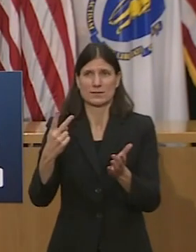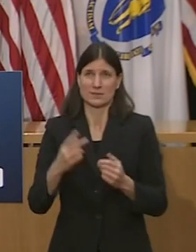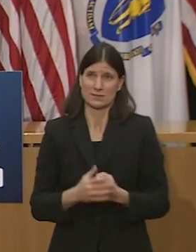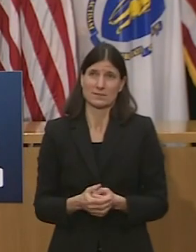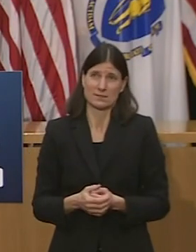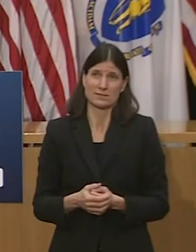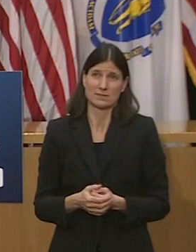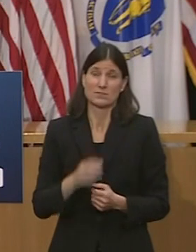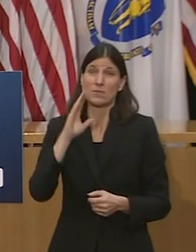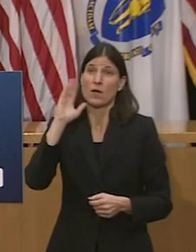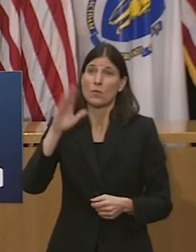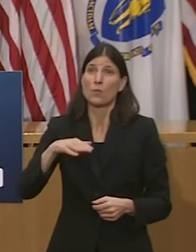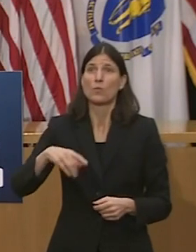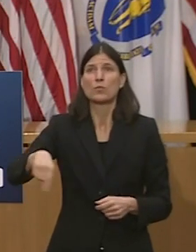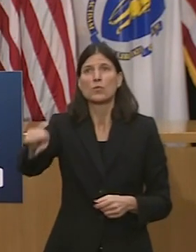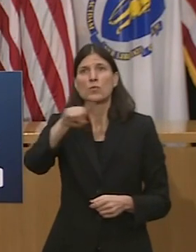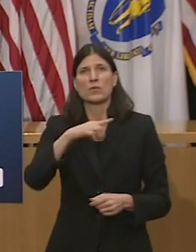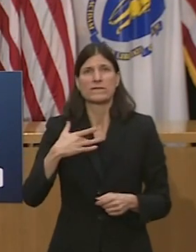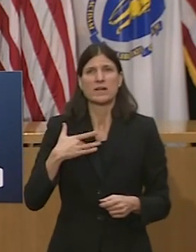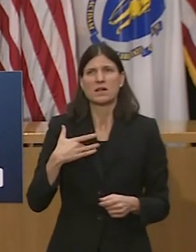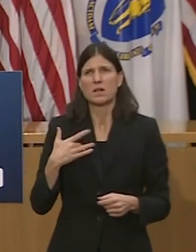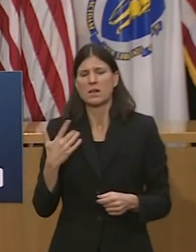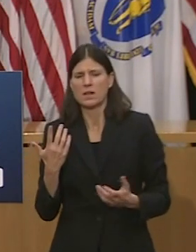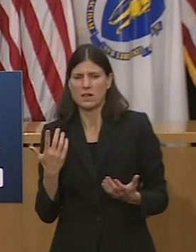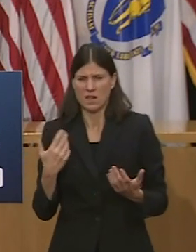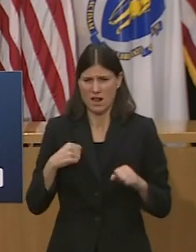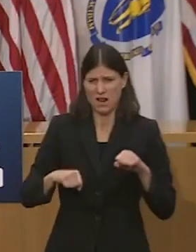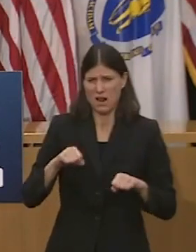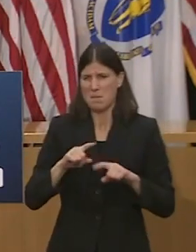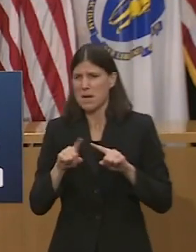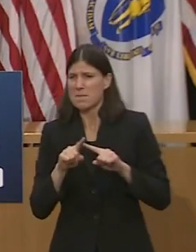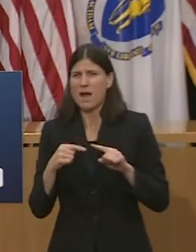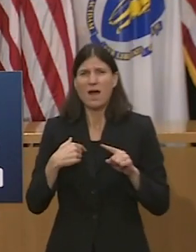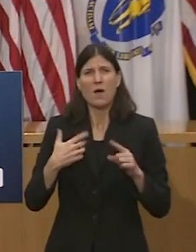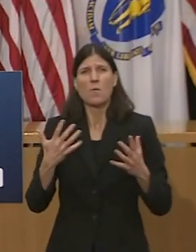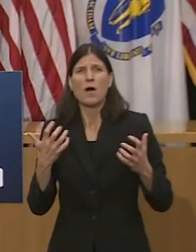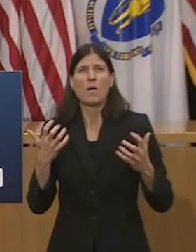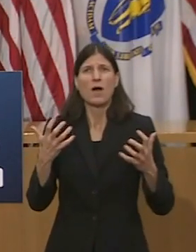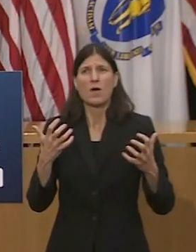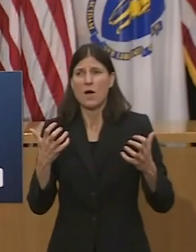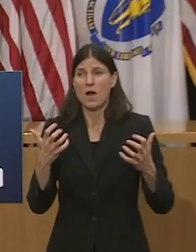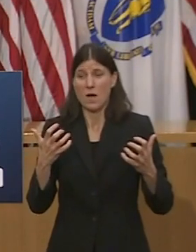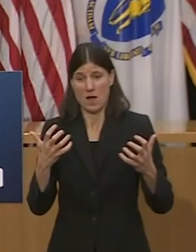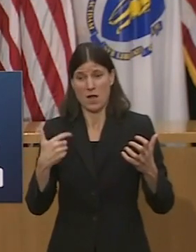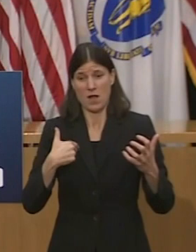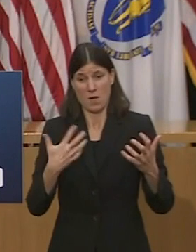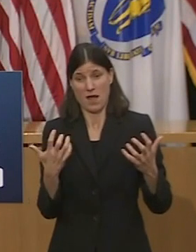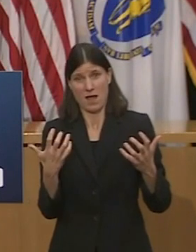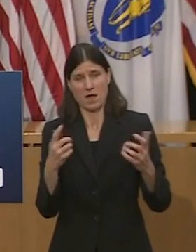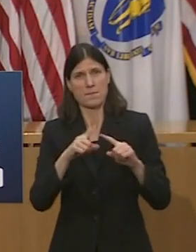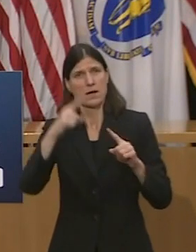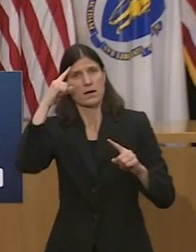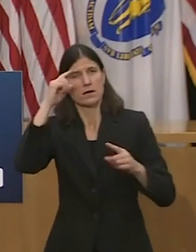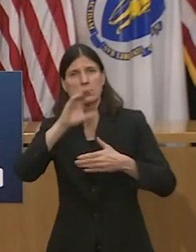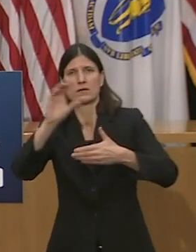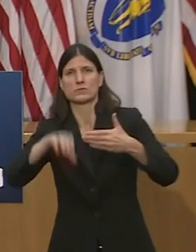with the public to take COVID-19 safety precautions in and outside of your homes. Try to take